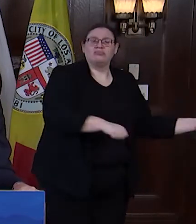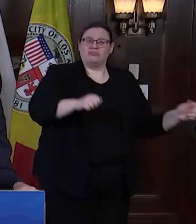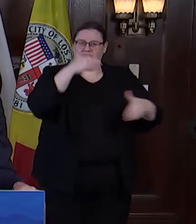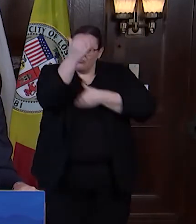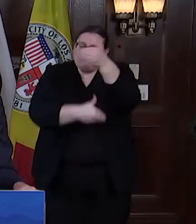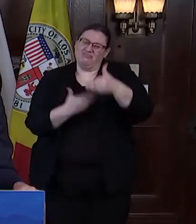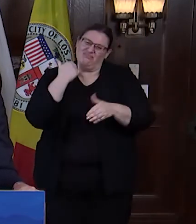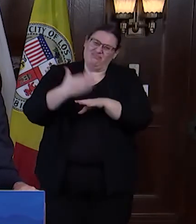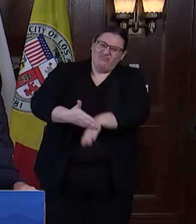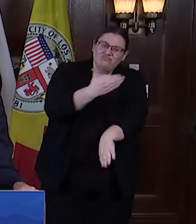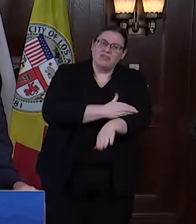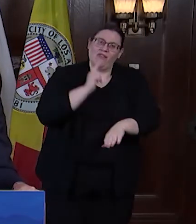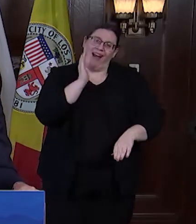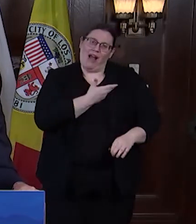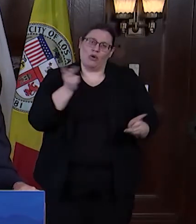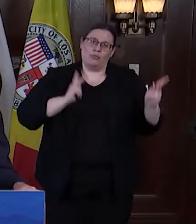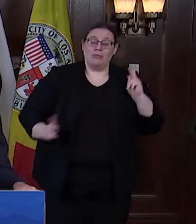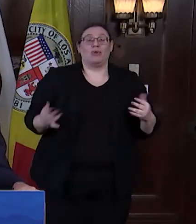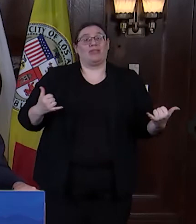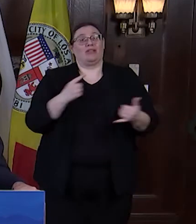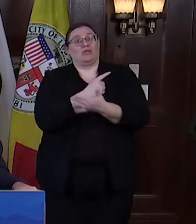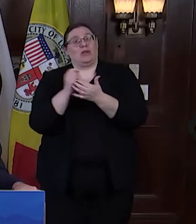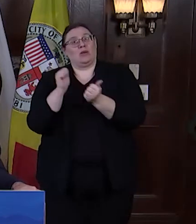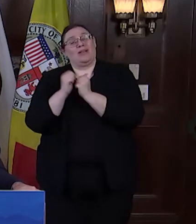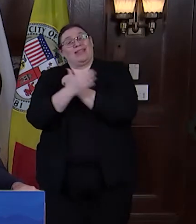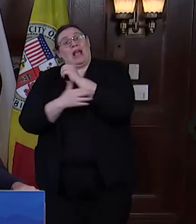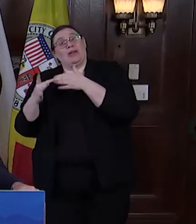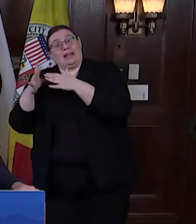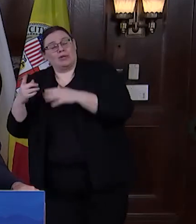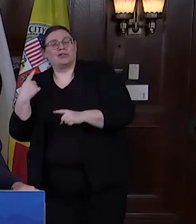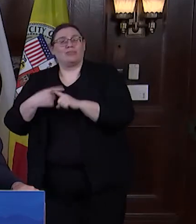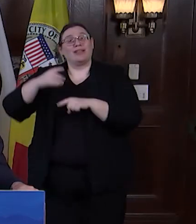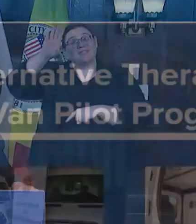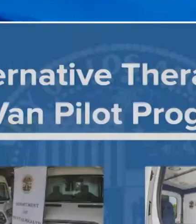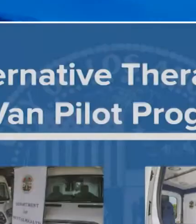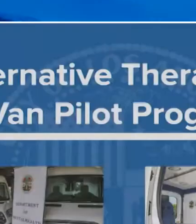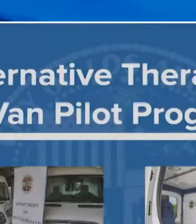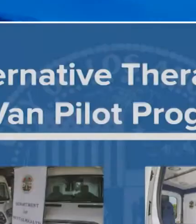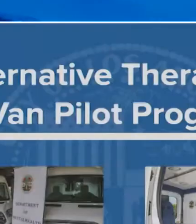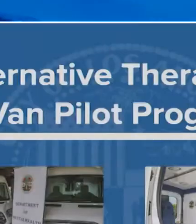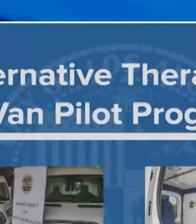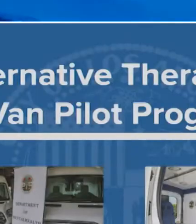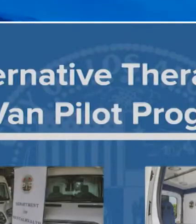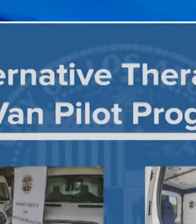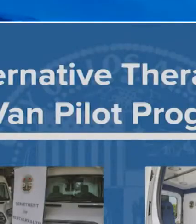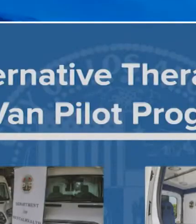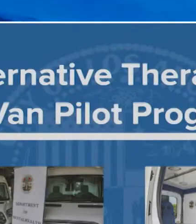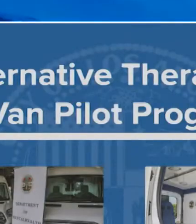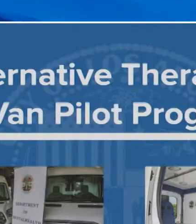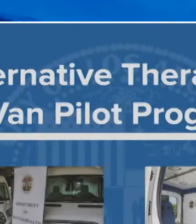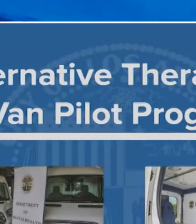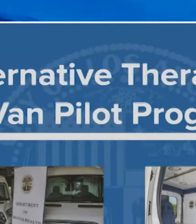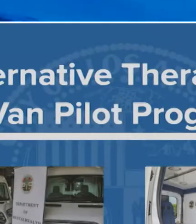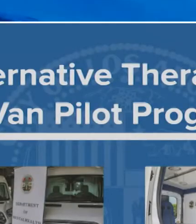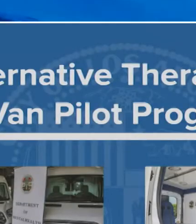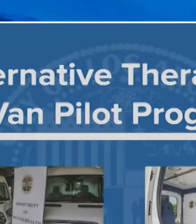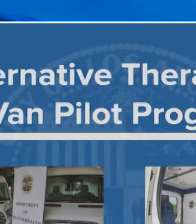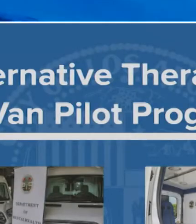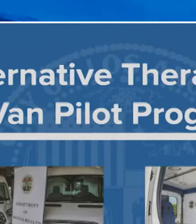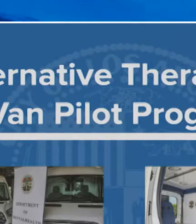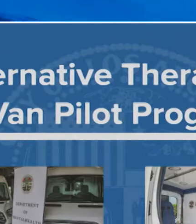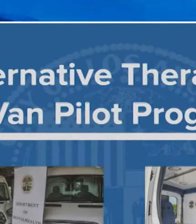people. So this week, with county leaders, as well as our fire and police department, members of our city council, I announced our